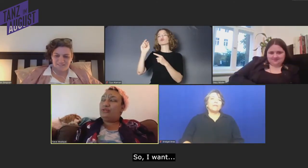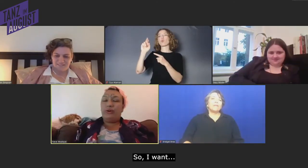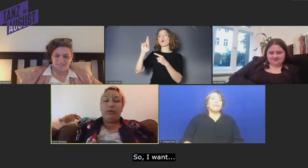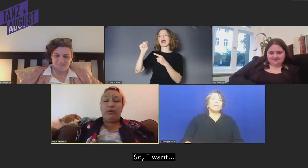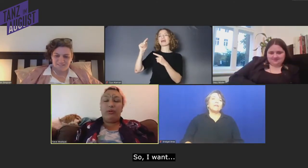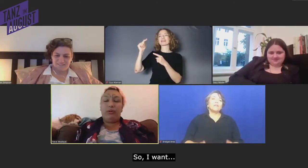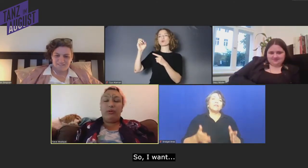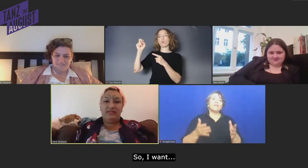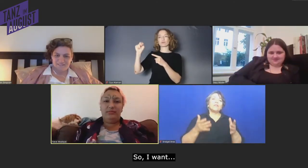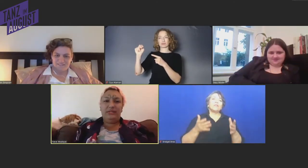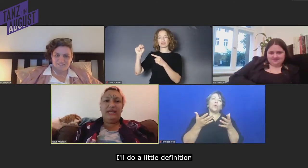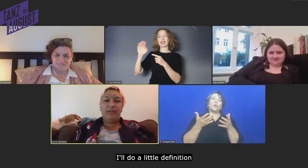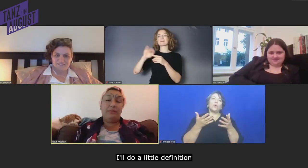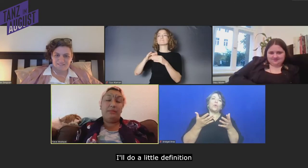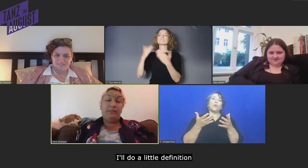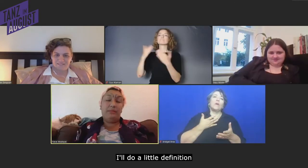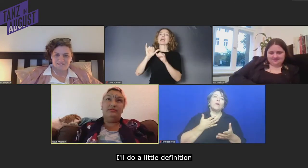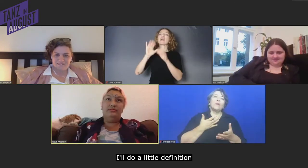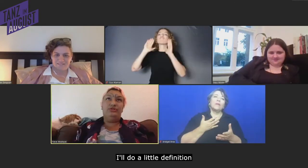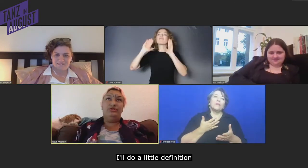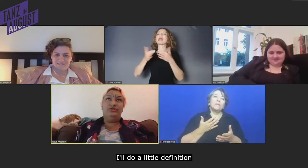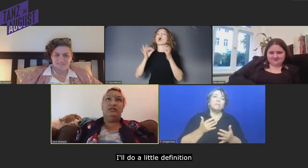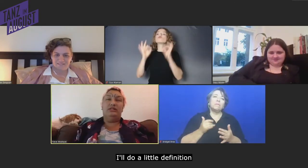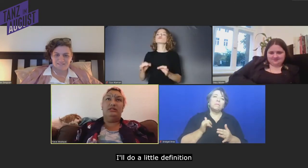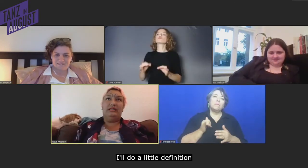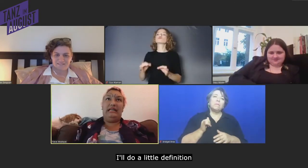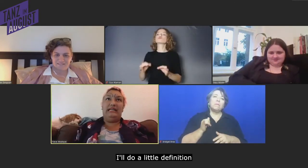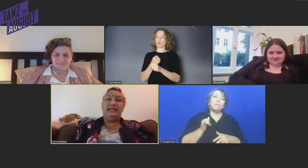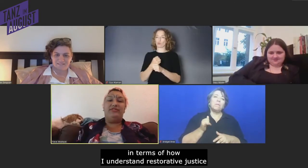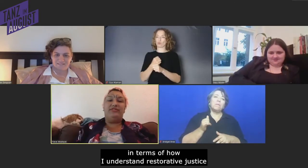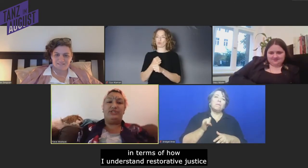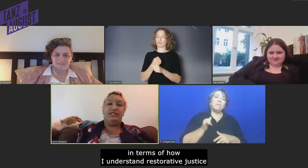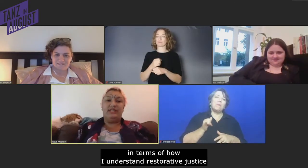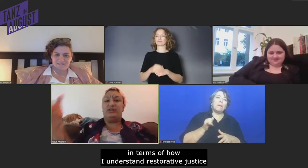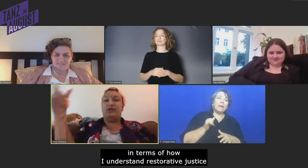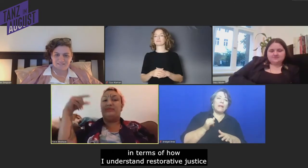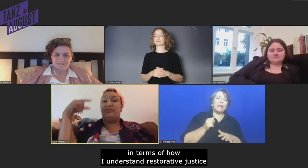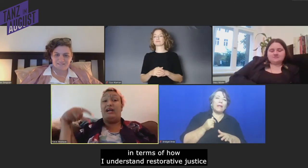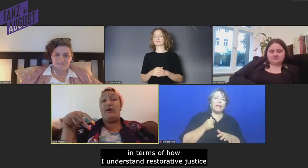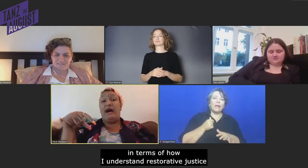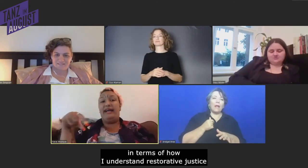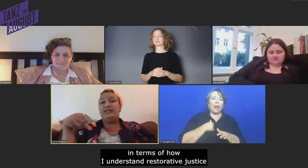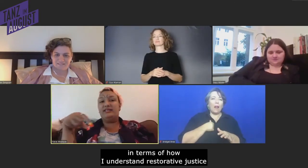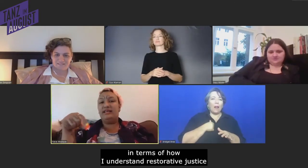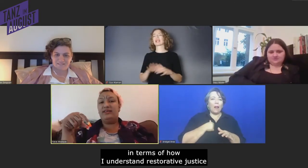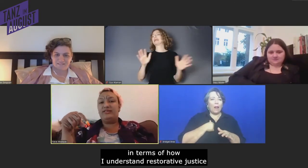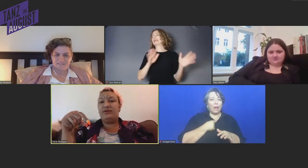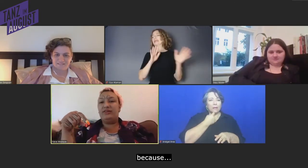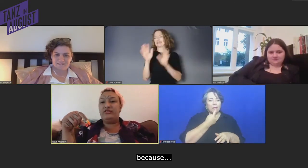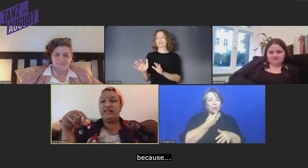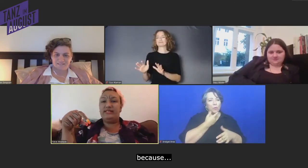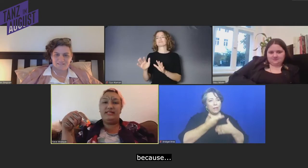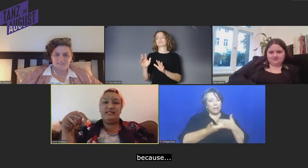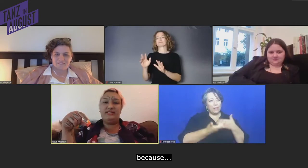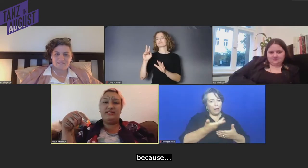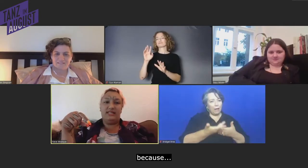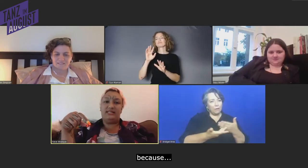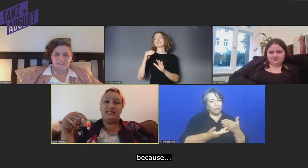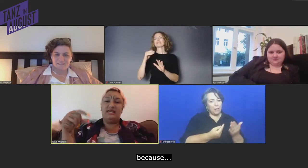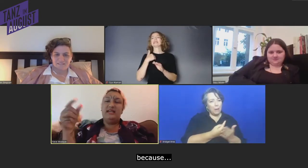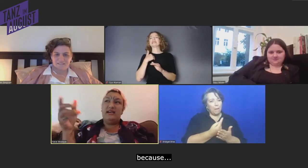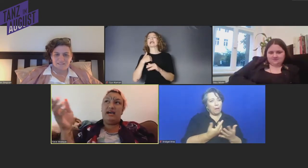So I wanted, maybe I'll do a little like definition in terms of how I understand restorative justice,